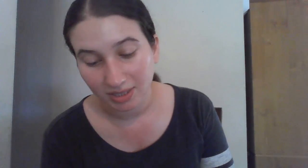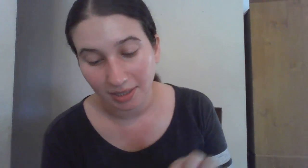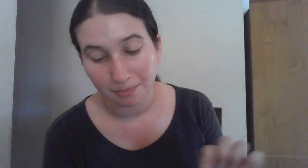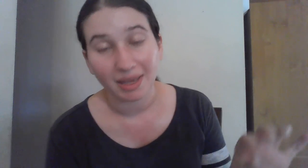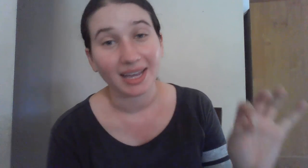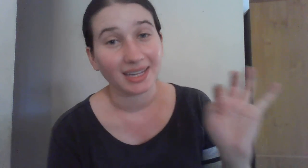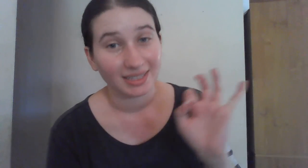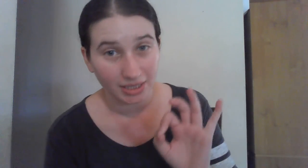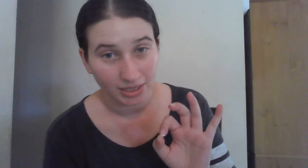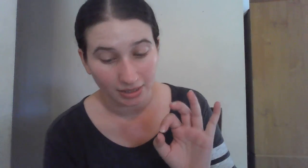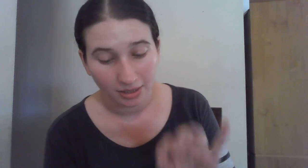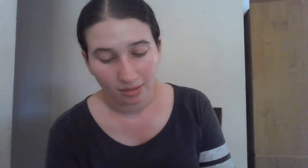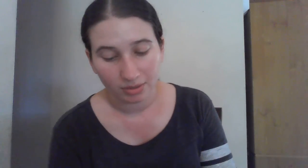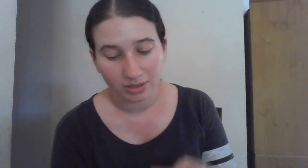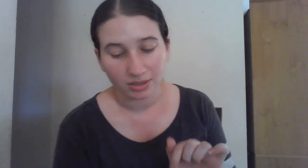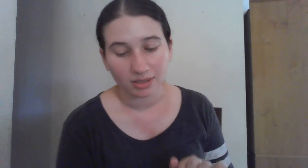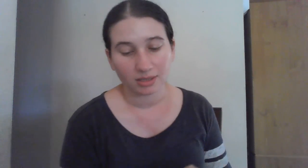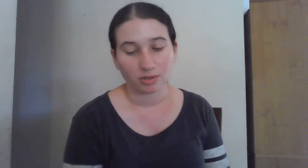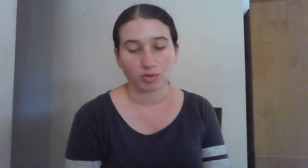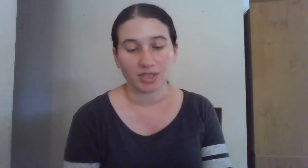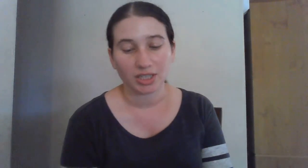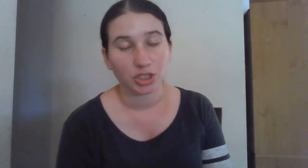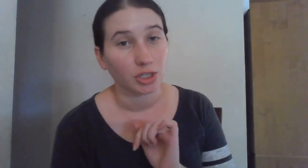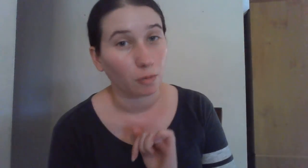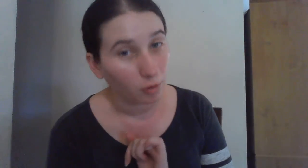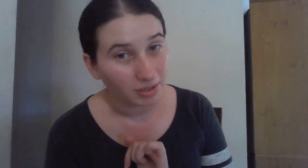said man, he. But in this sentence we say she, woman.